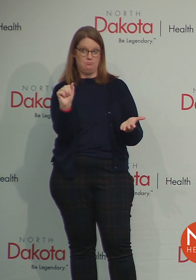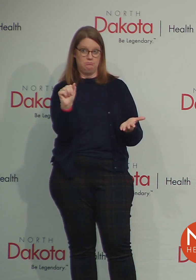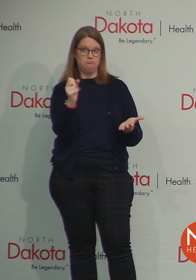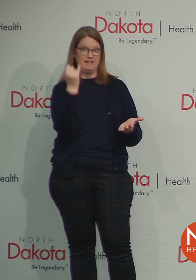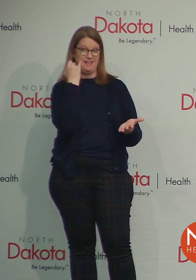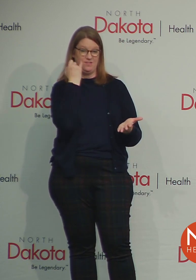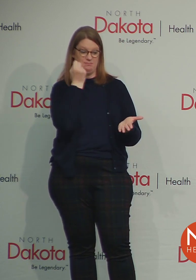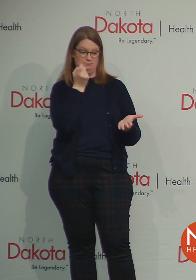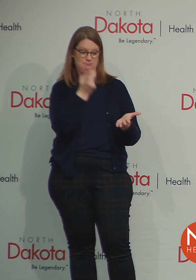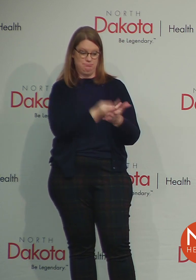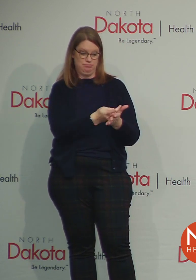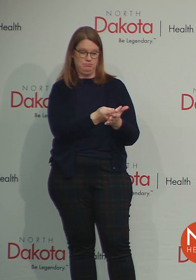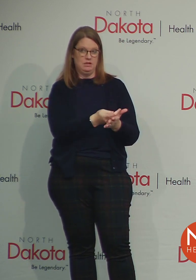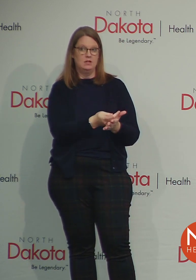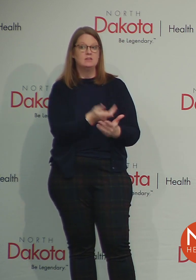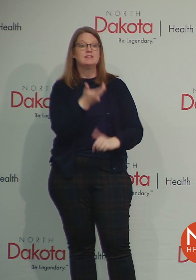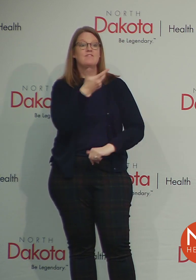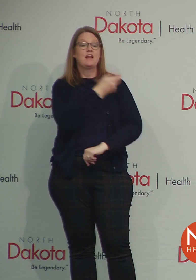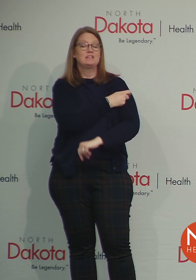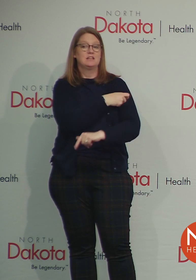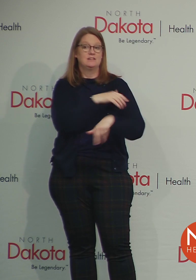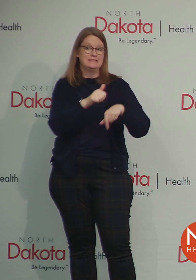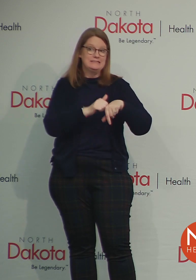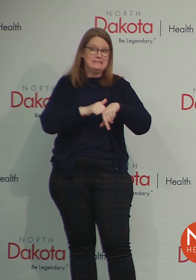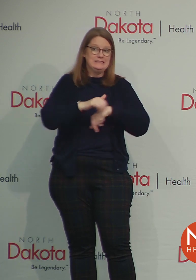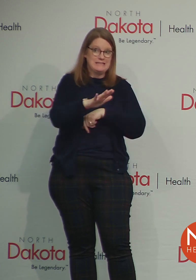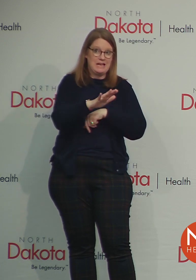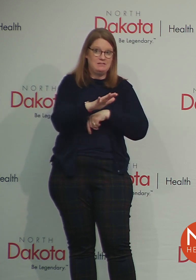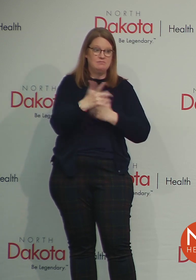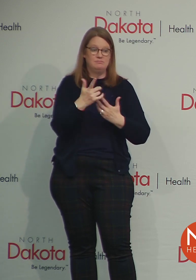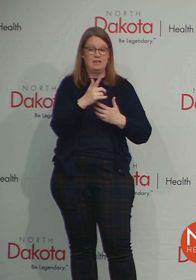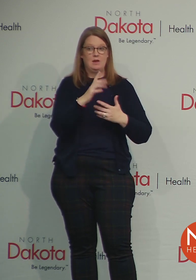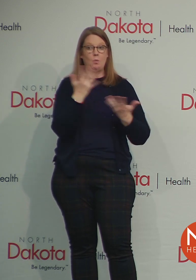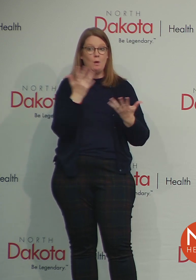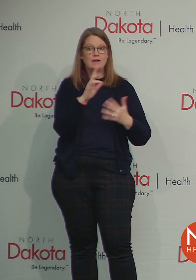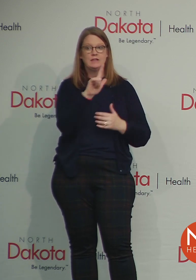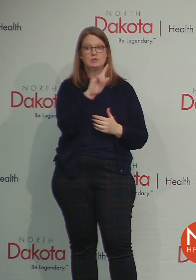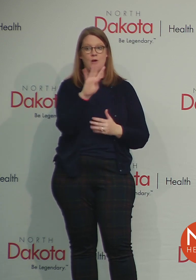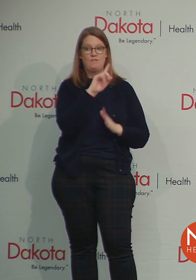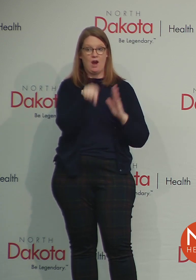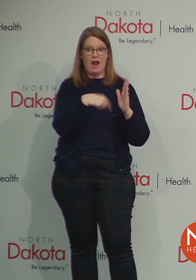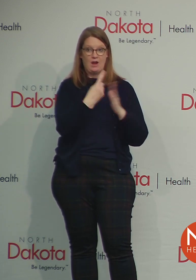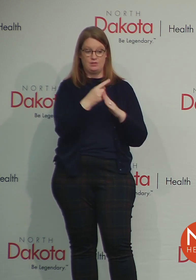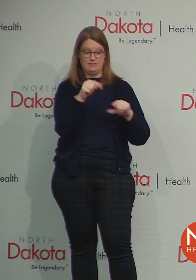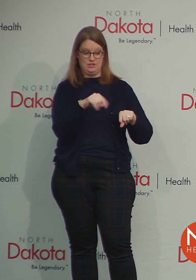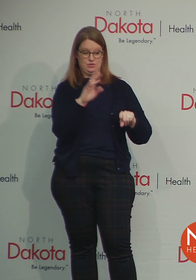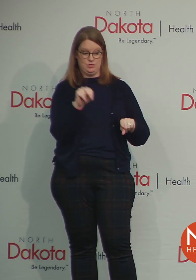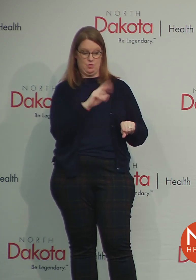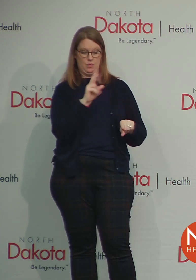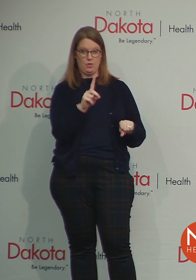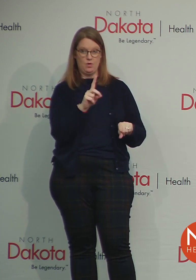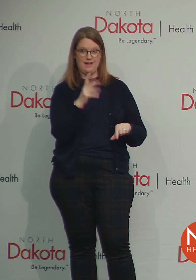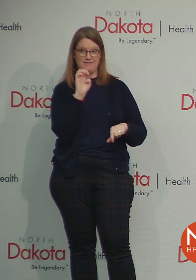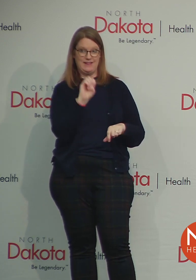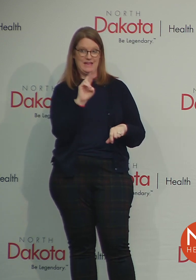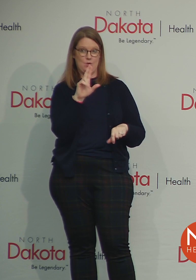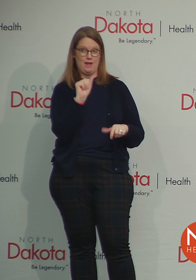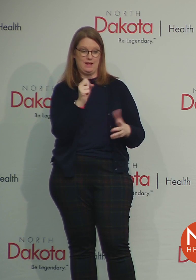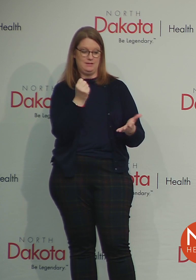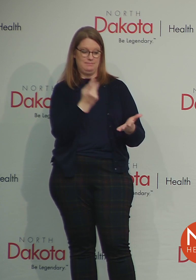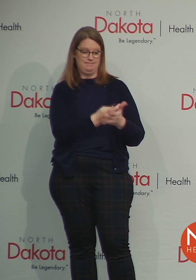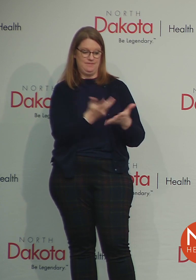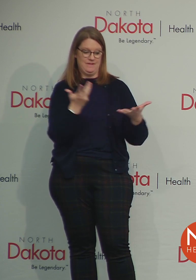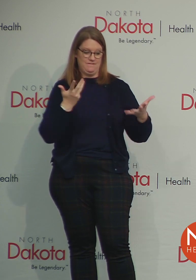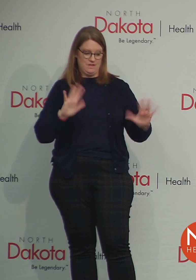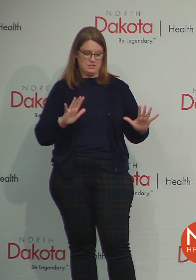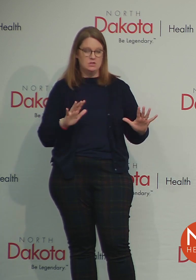authorization, vaccine could ship as soon as 24 hours to North Dakota after that EUA.